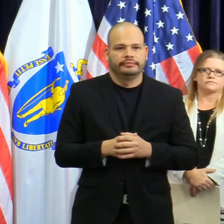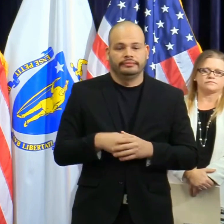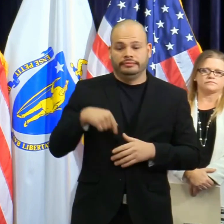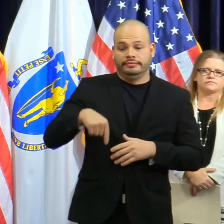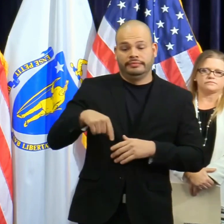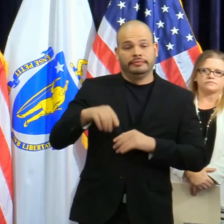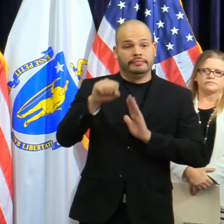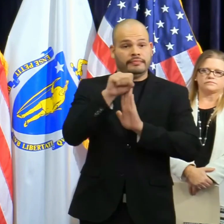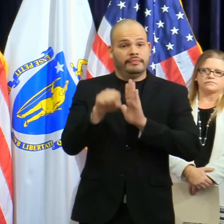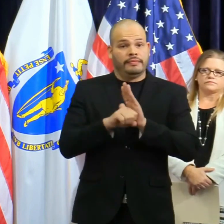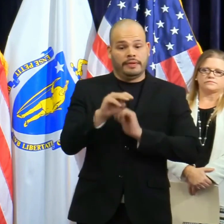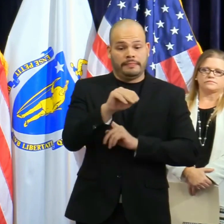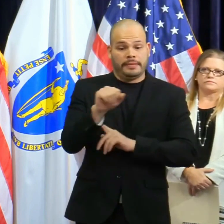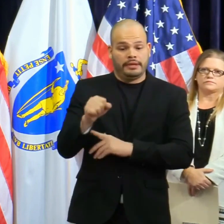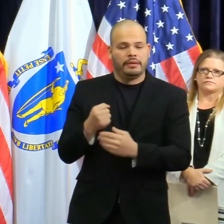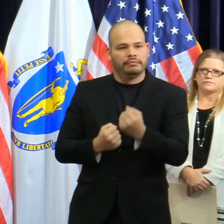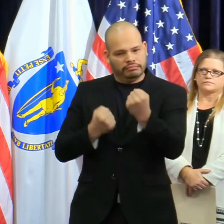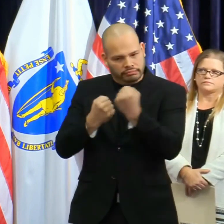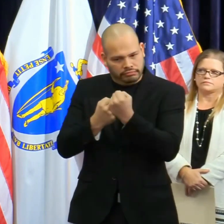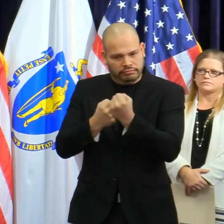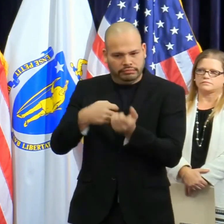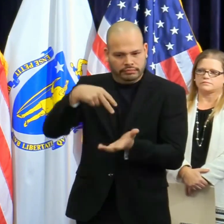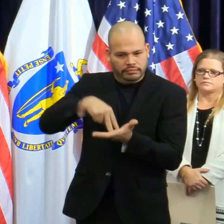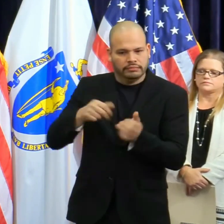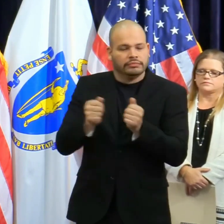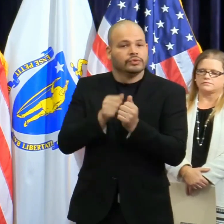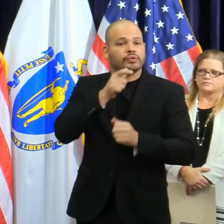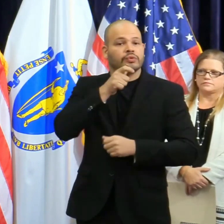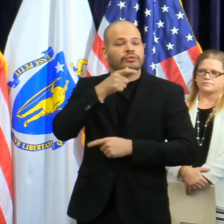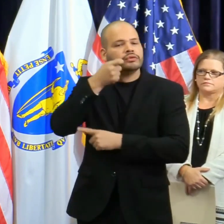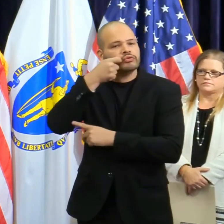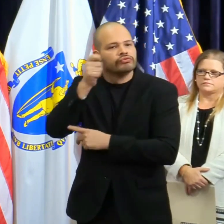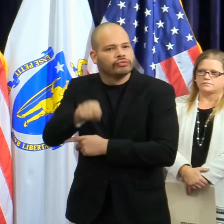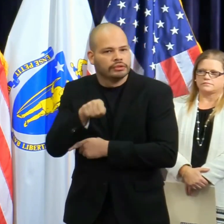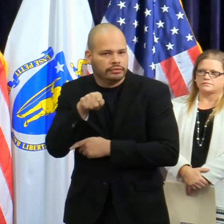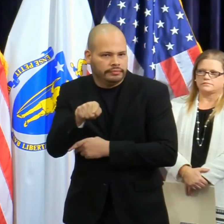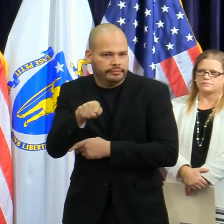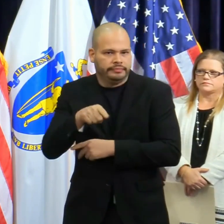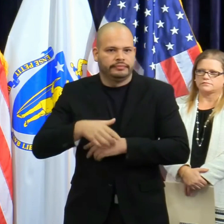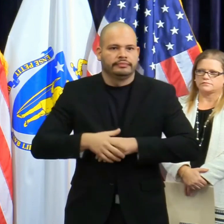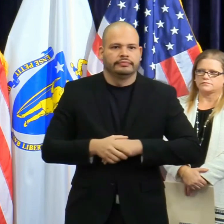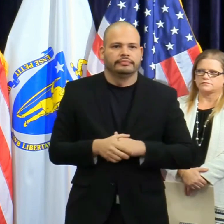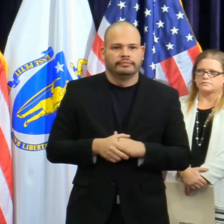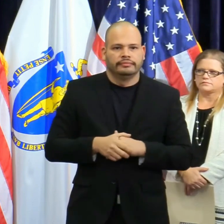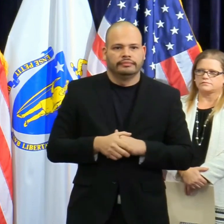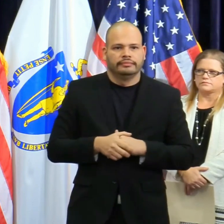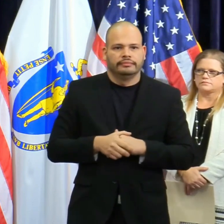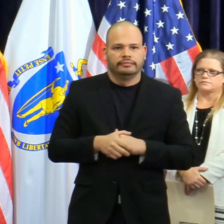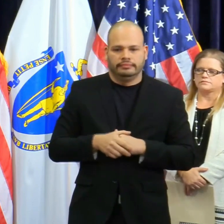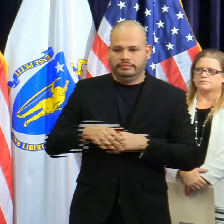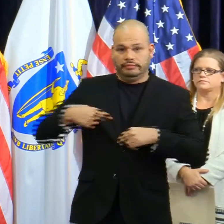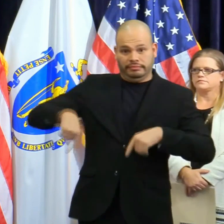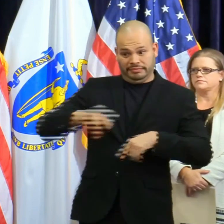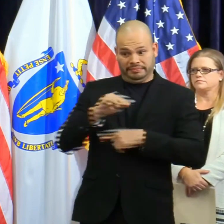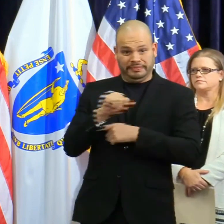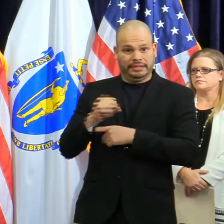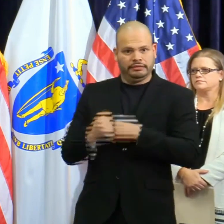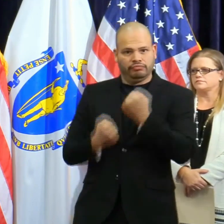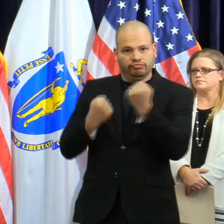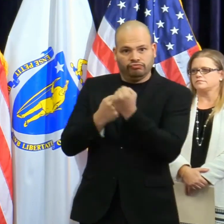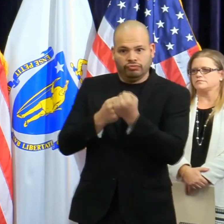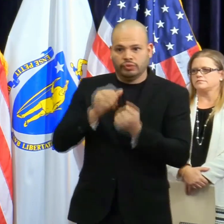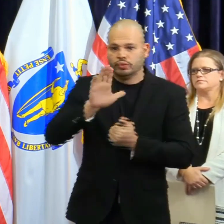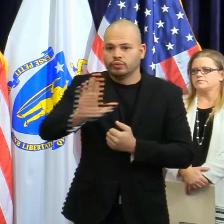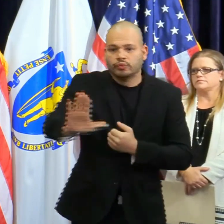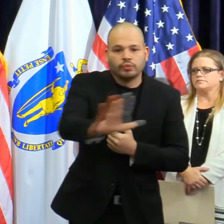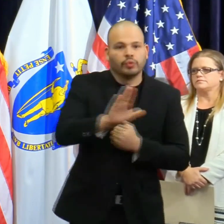Ukraine. And I'm quite sure the people of Massachusetts stand with the men, women, and children of Ukraine as well. And that's